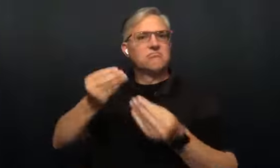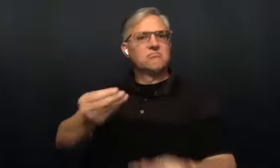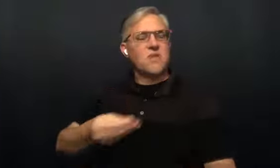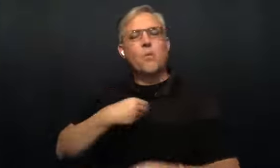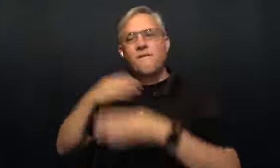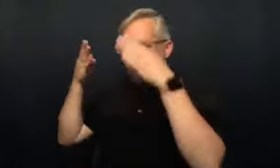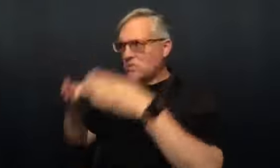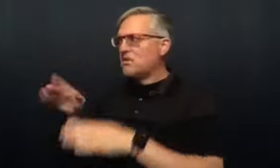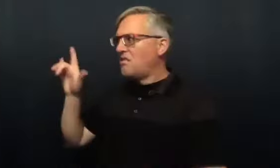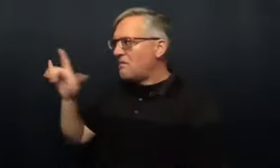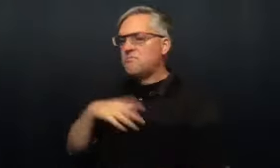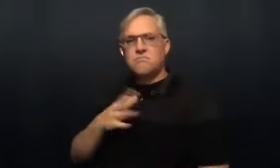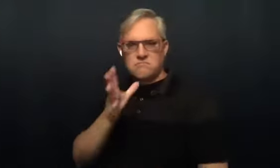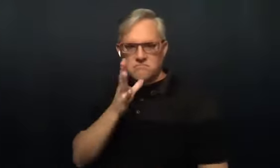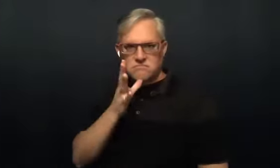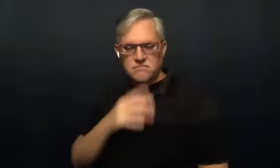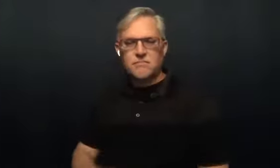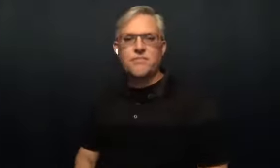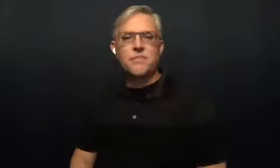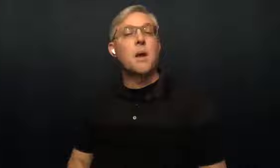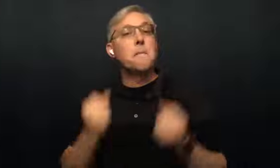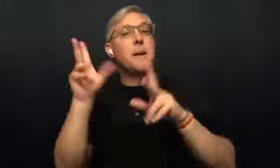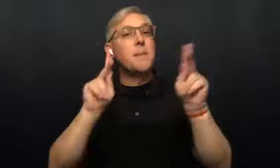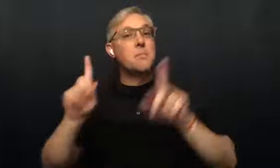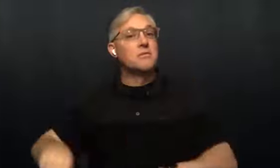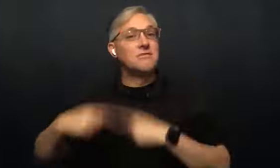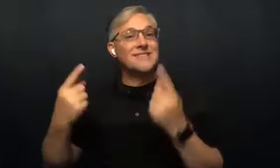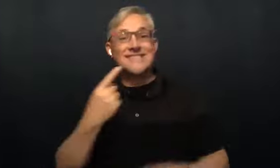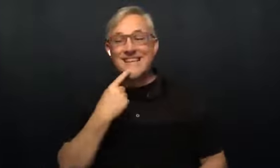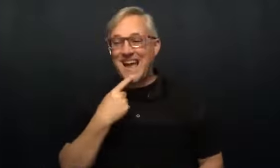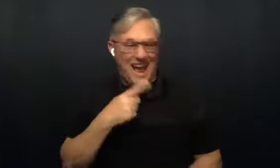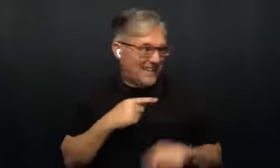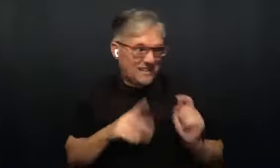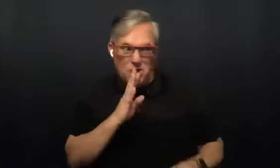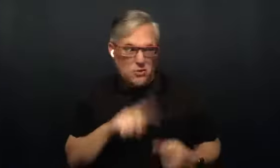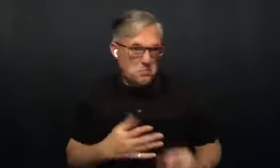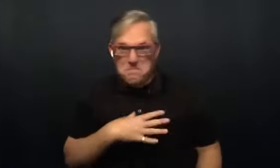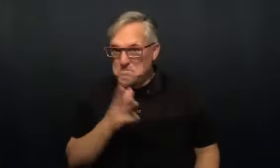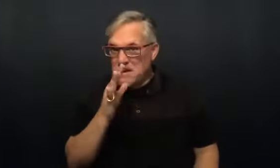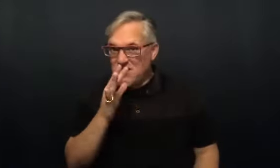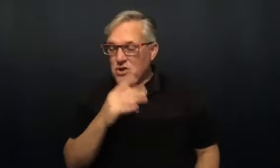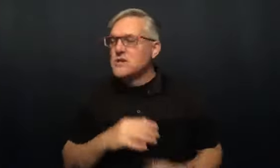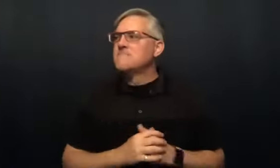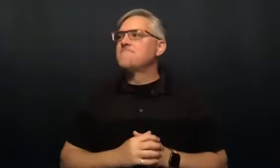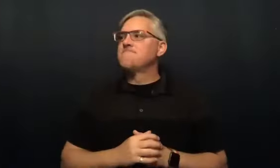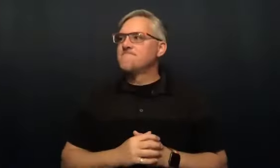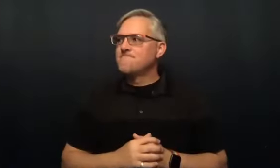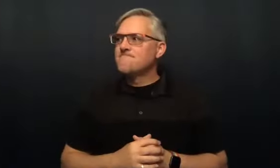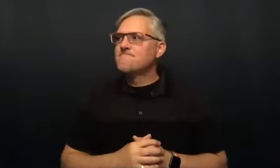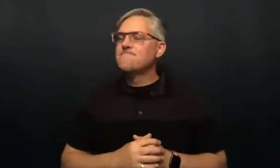but I have nothing to say to my mother. Well, what I was doing in the fundamental, you know, I could only buy Mom the funny fart cards in the beginning, you know, because we had nothing